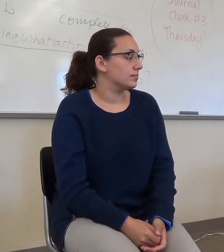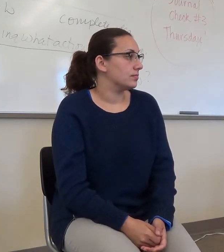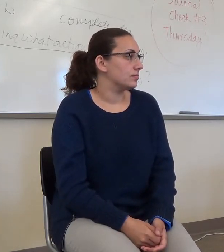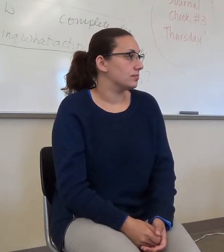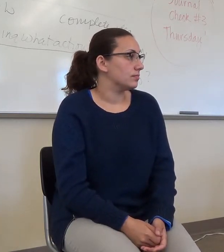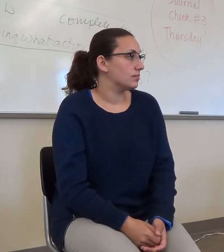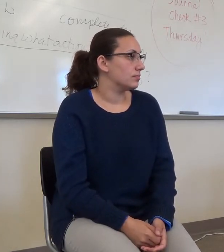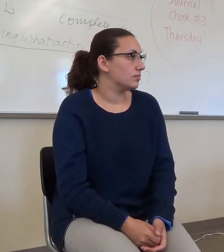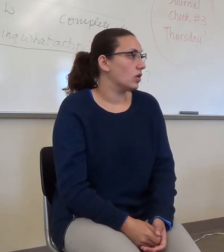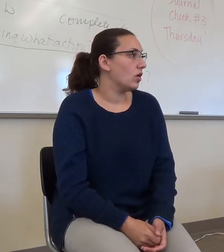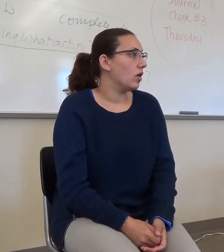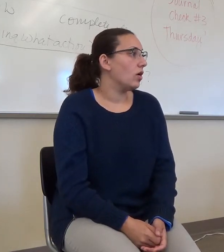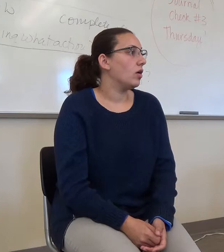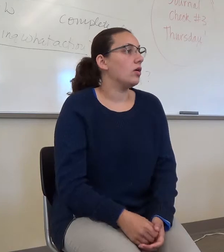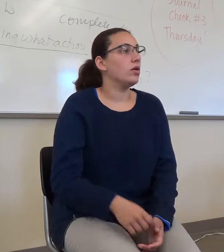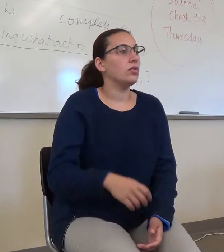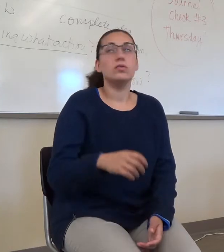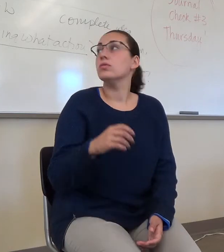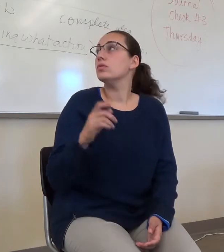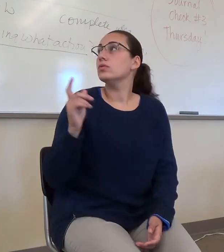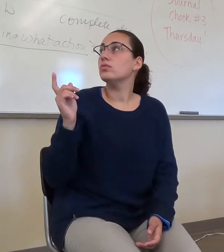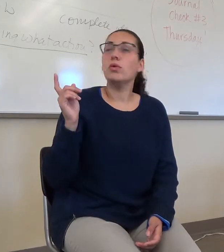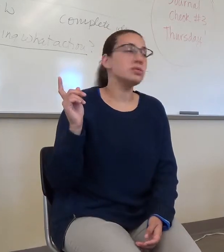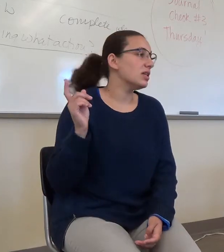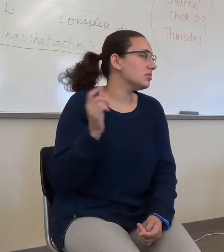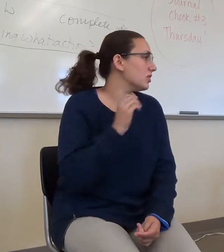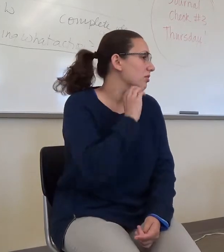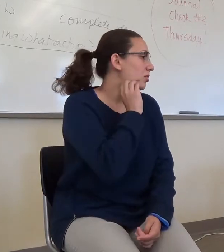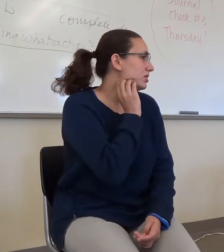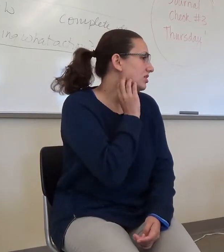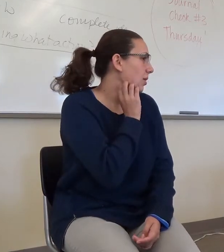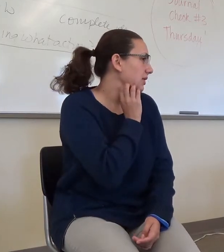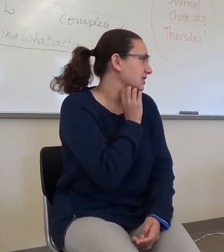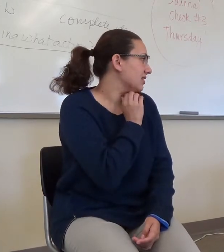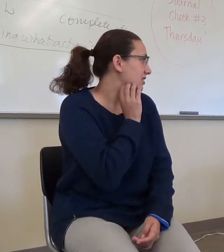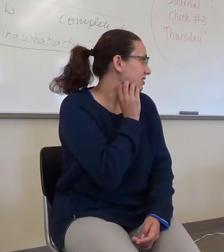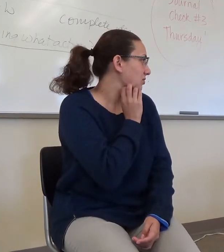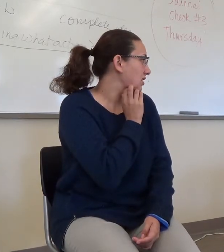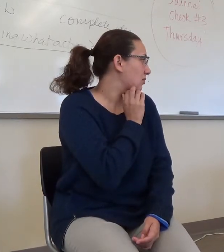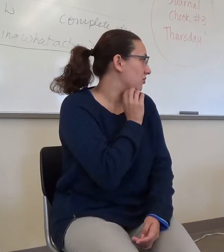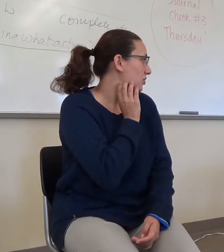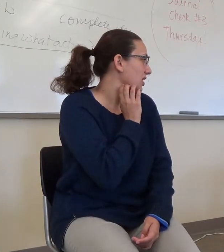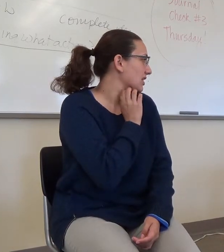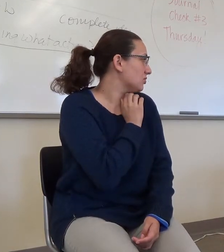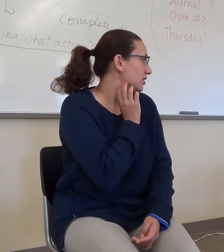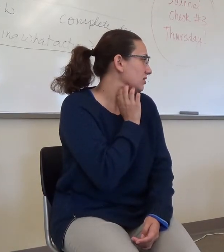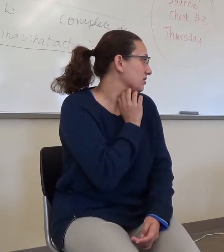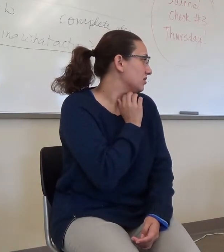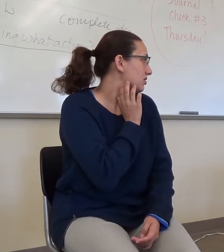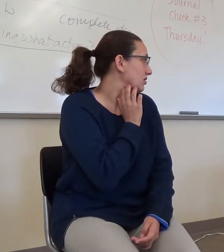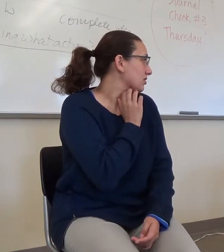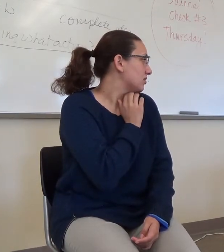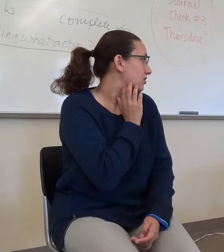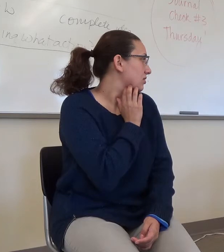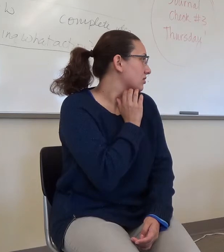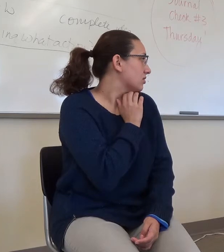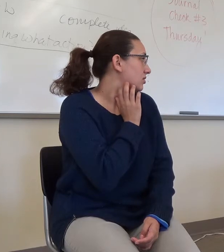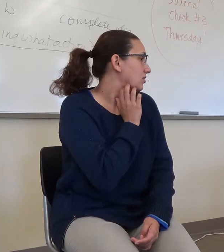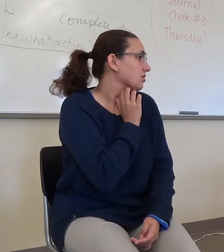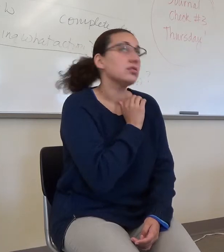what is mentioned? What was, I'm sorry, what was the topic sentence or number for the last one? Well, what is the sentence that